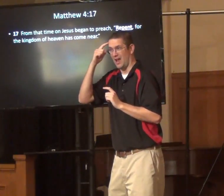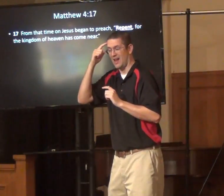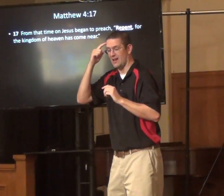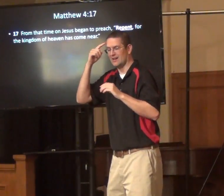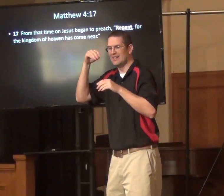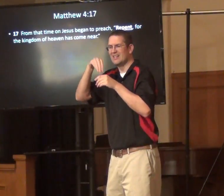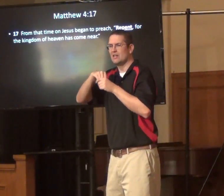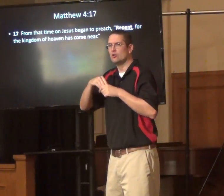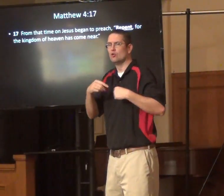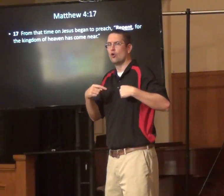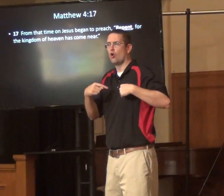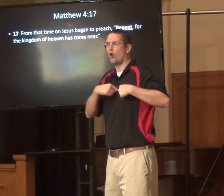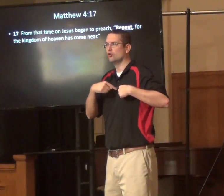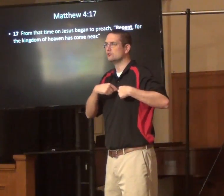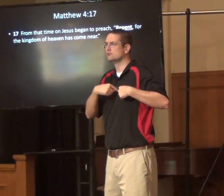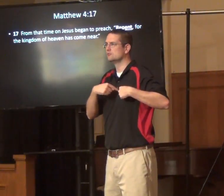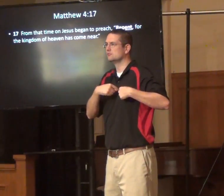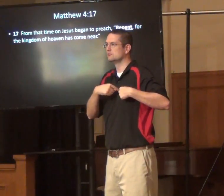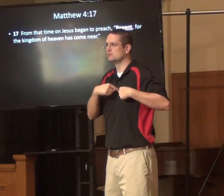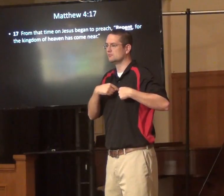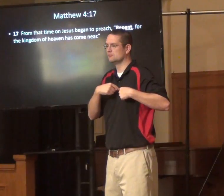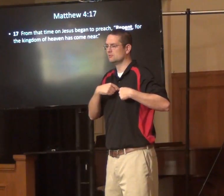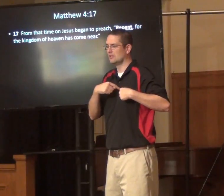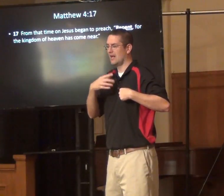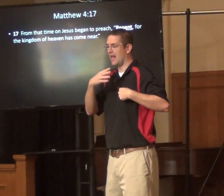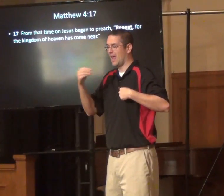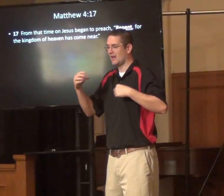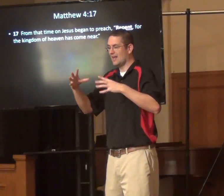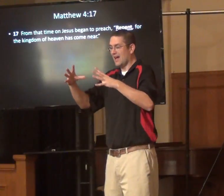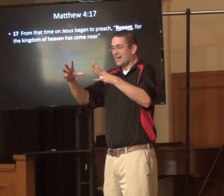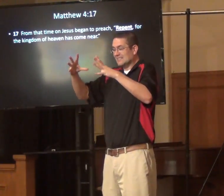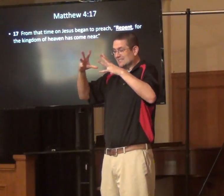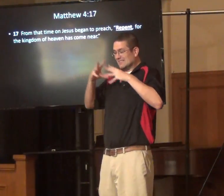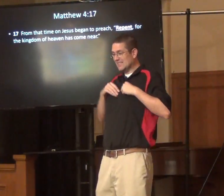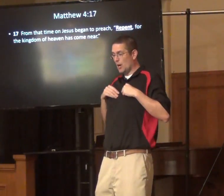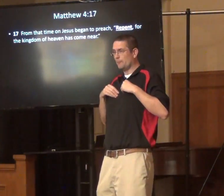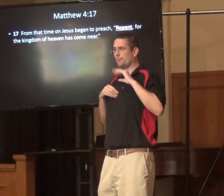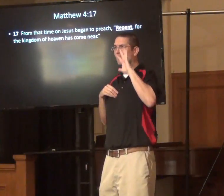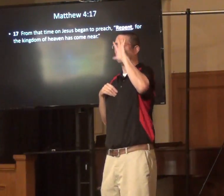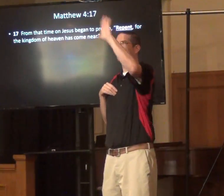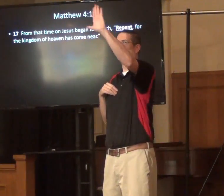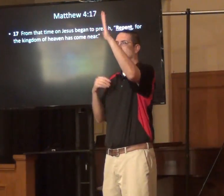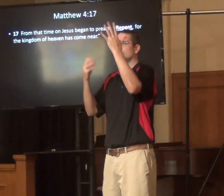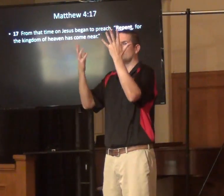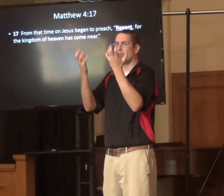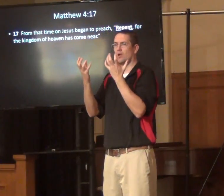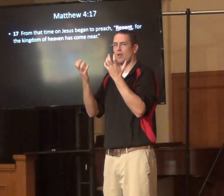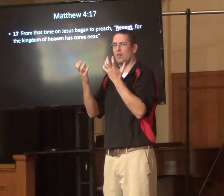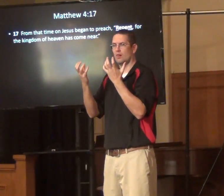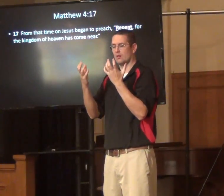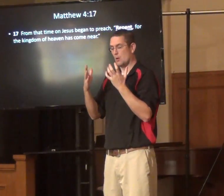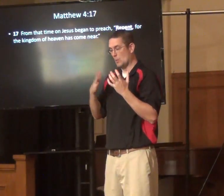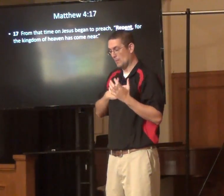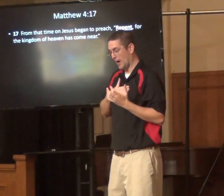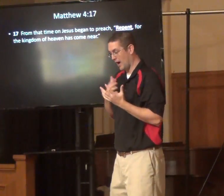Repent is not only to change your mind, but to change your heart and to accept God's